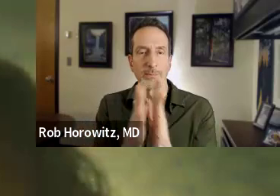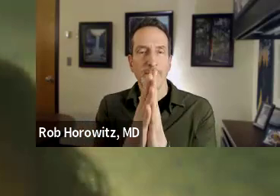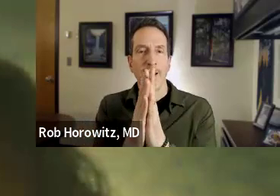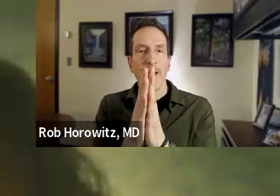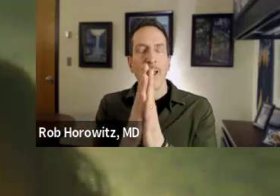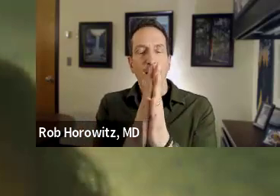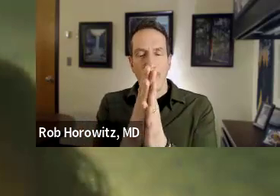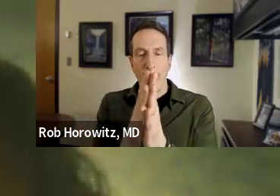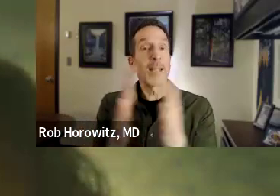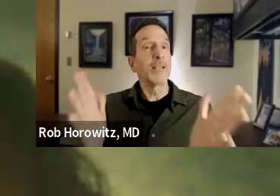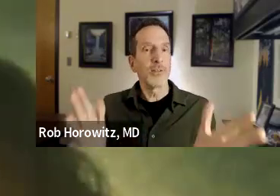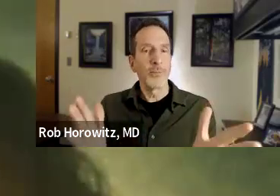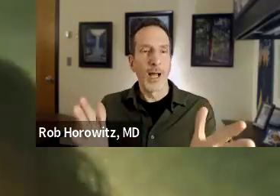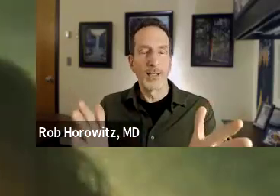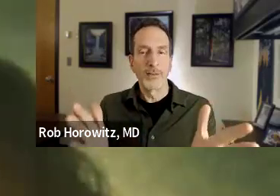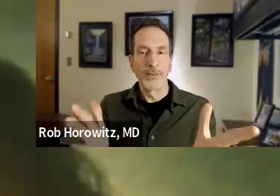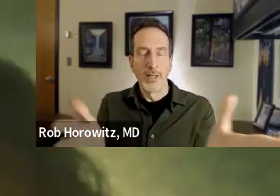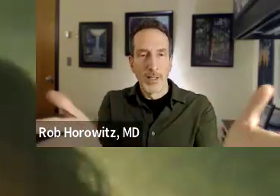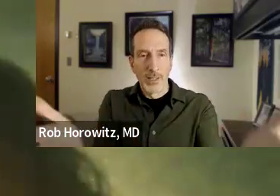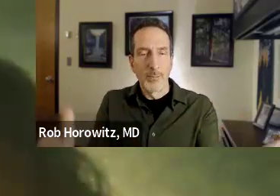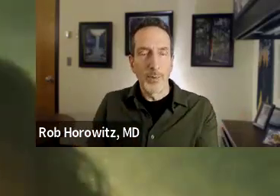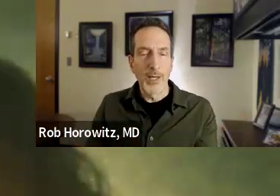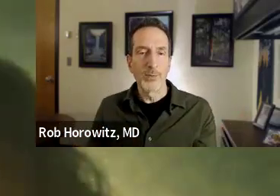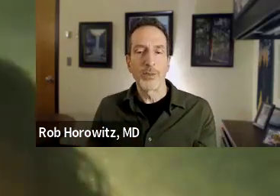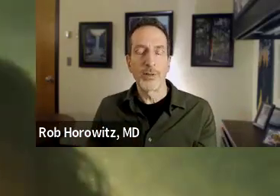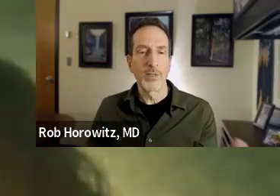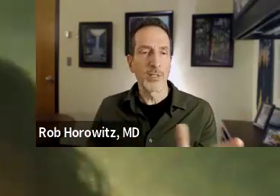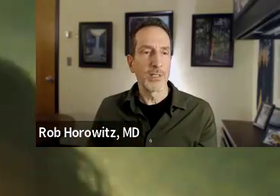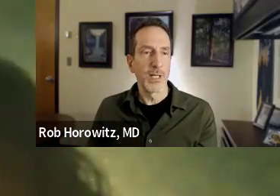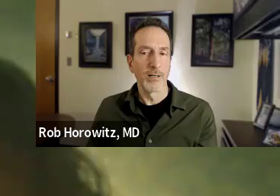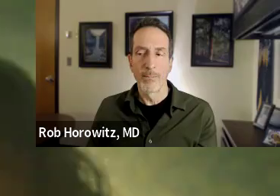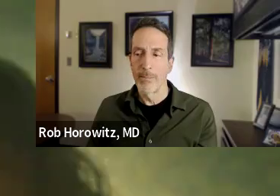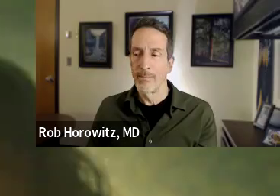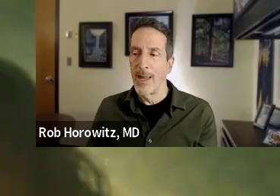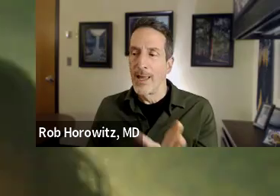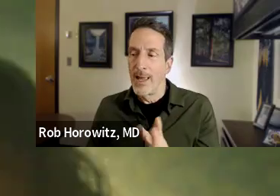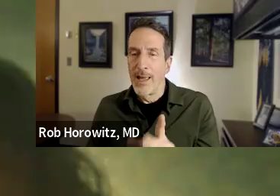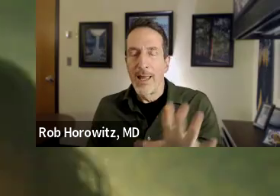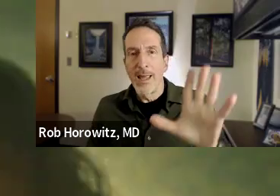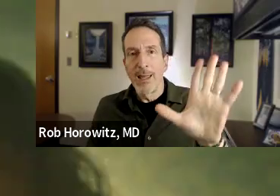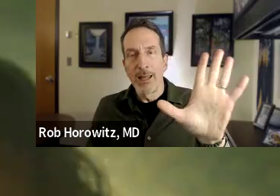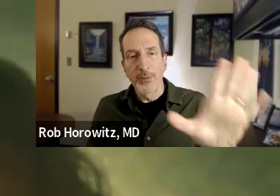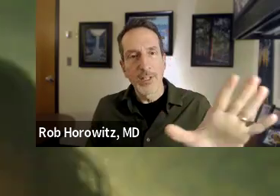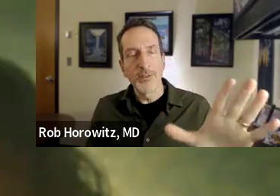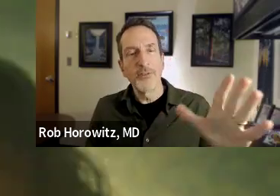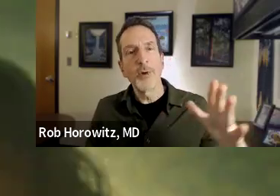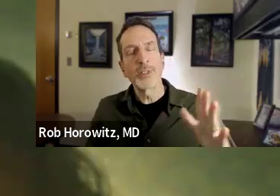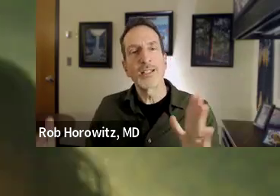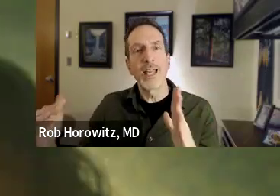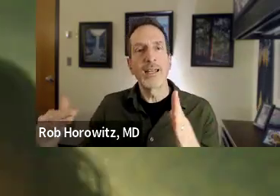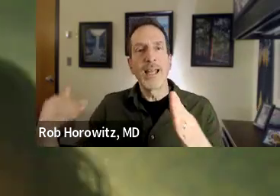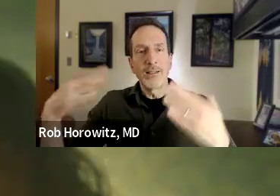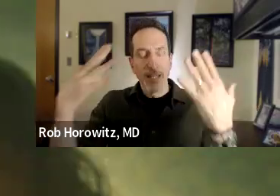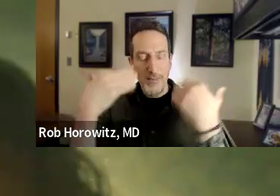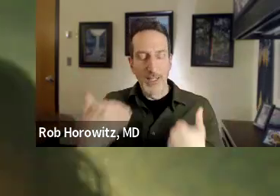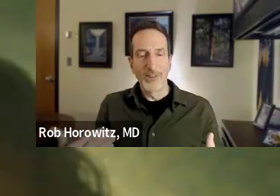room, back into their bodies, present with their facilitator. And for different folks,